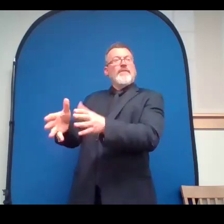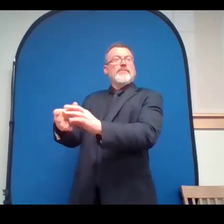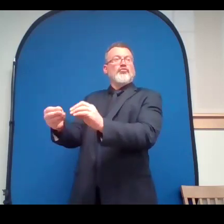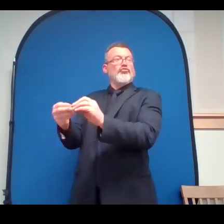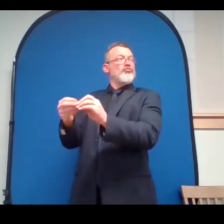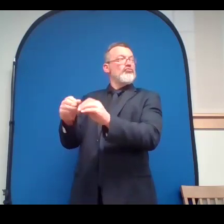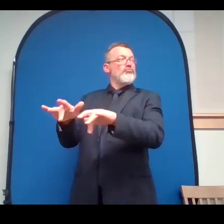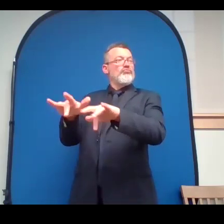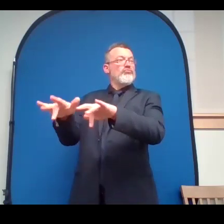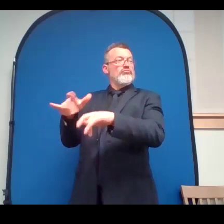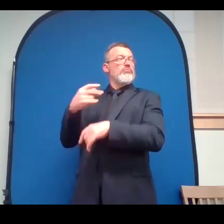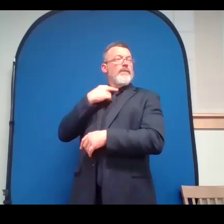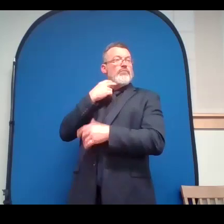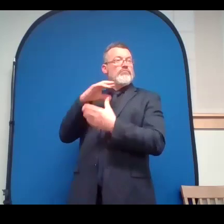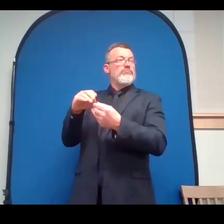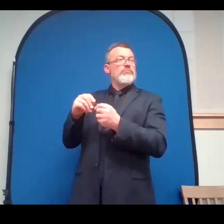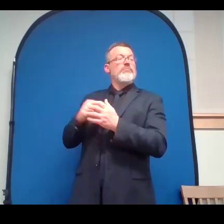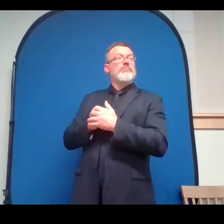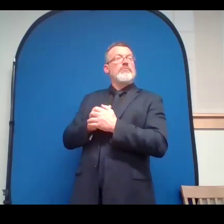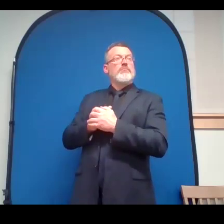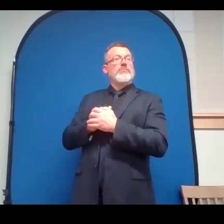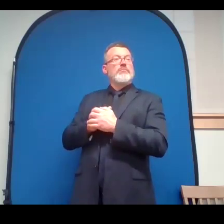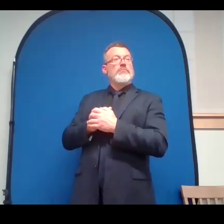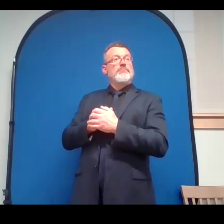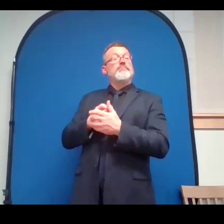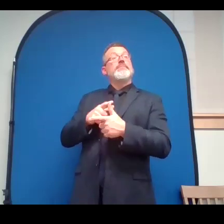Then later on, after I spoke with